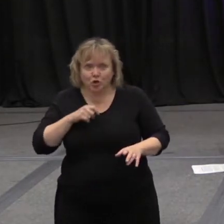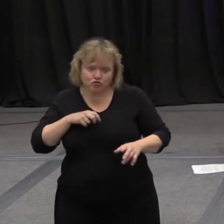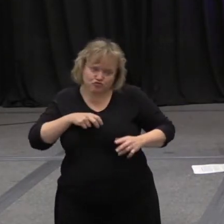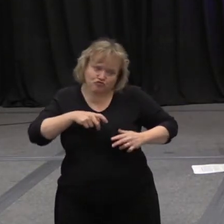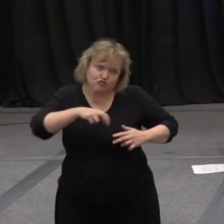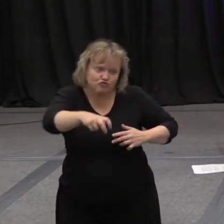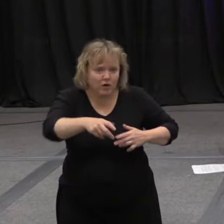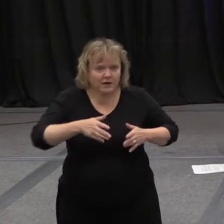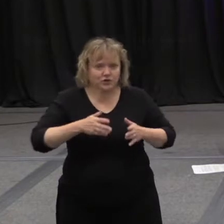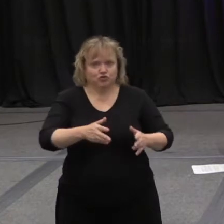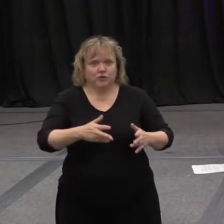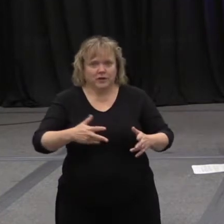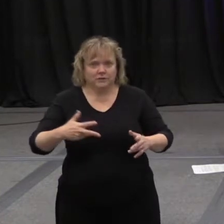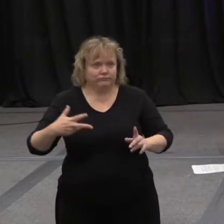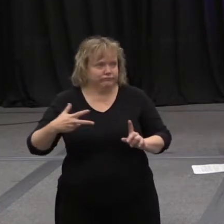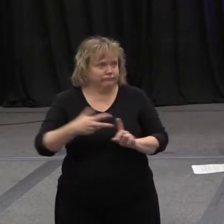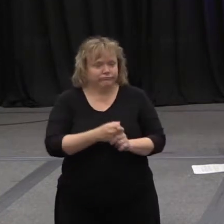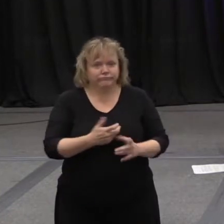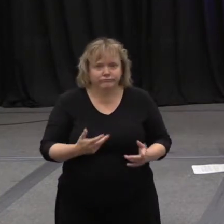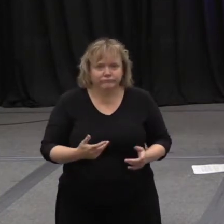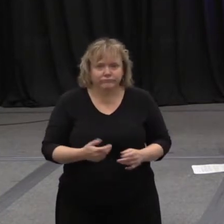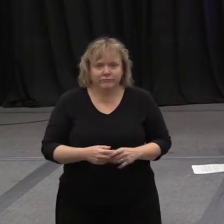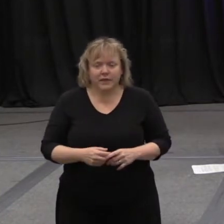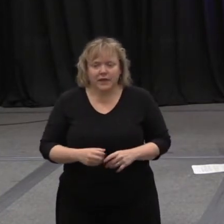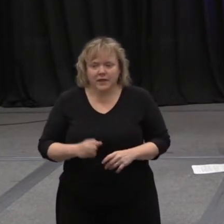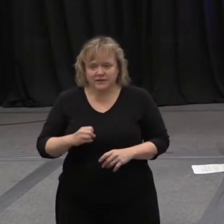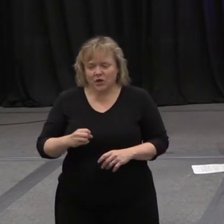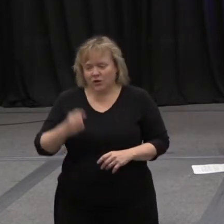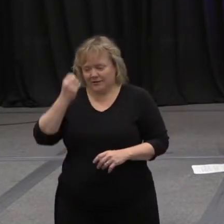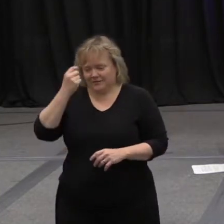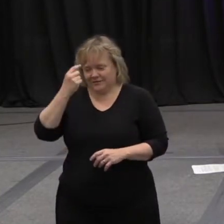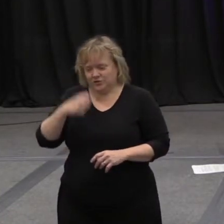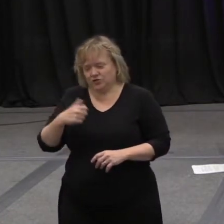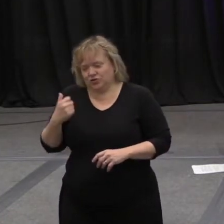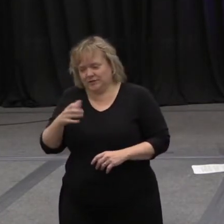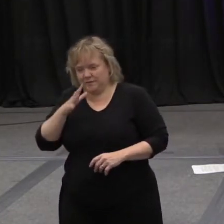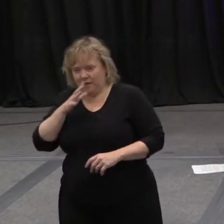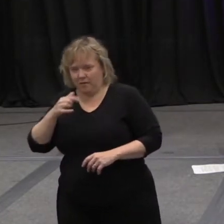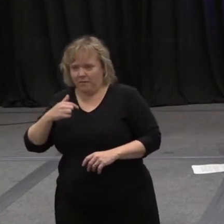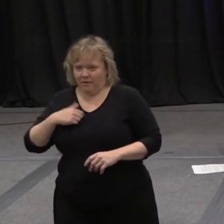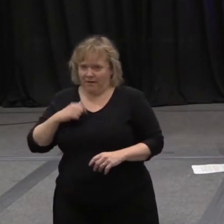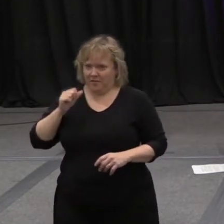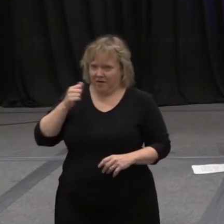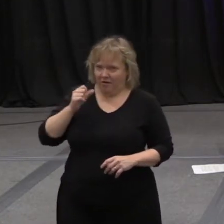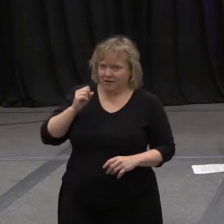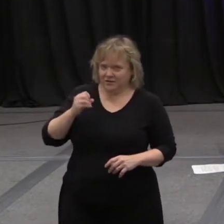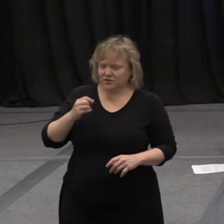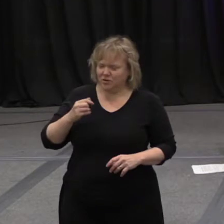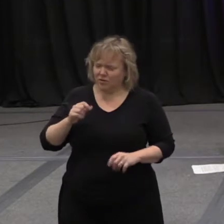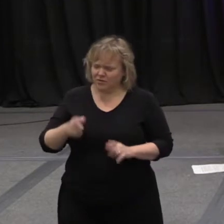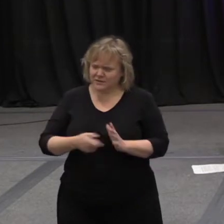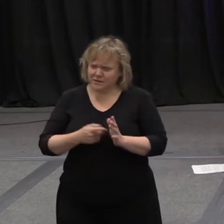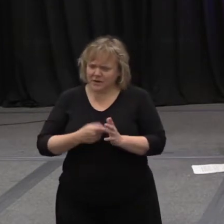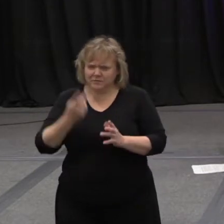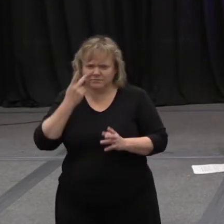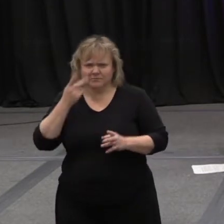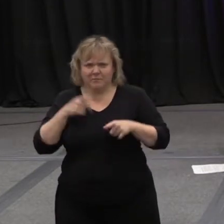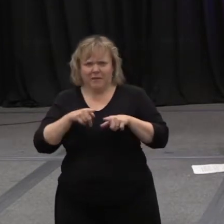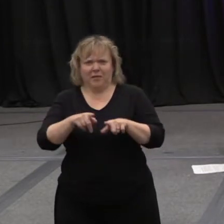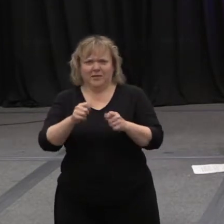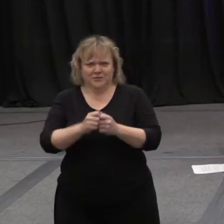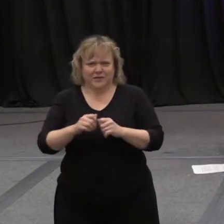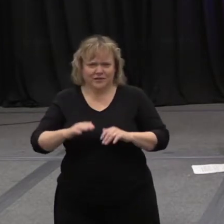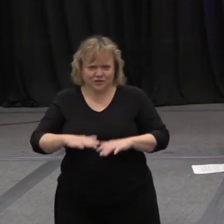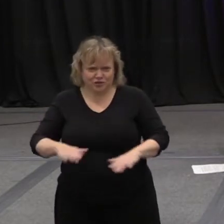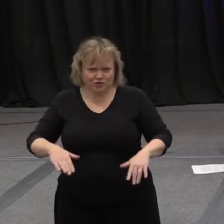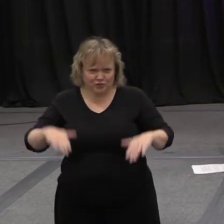two. She's a mother, and I am an auntie. So when I found myself again